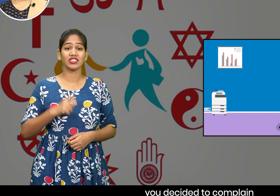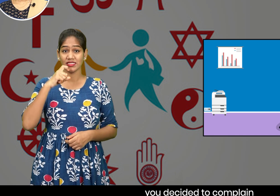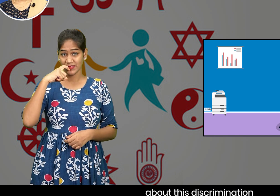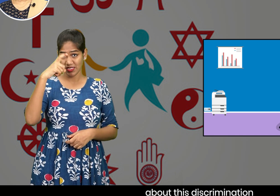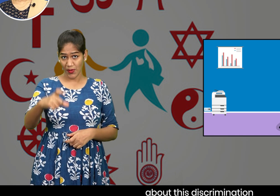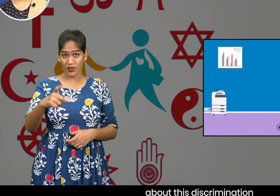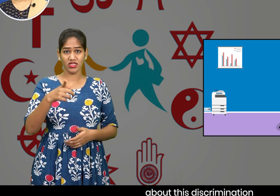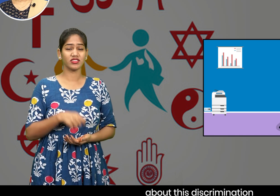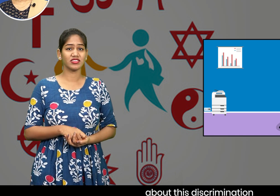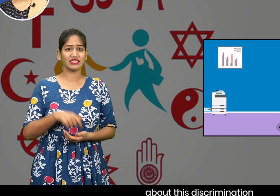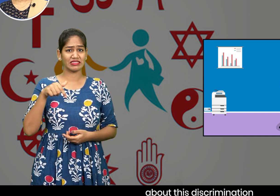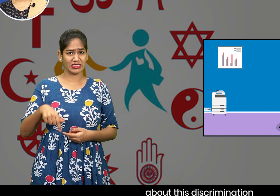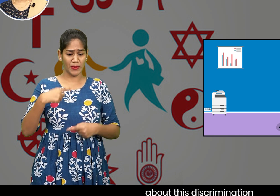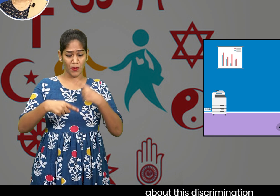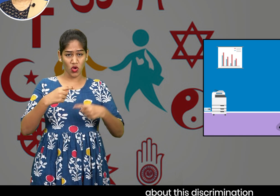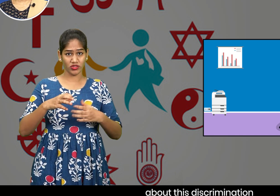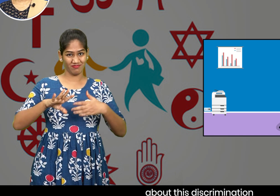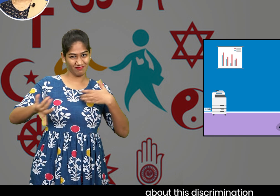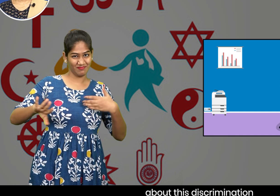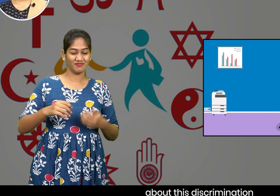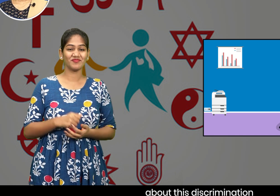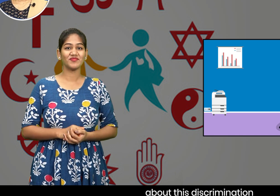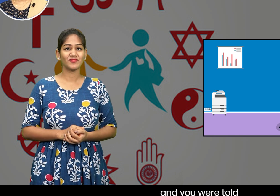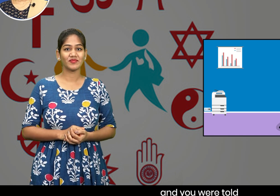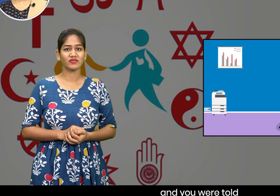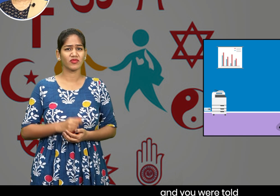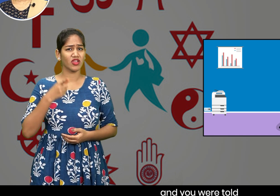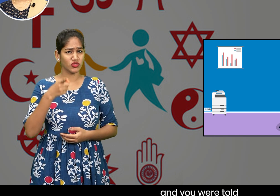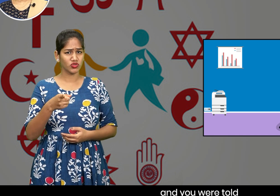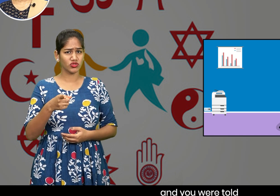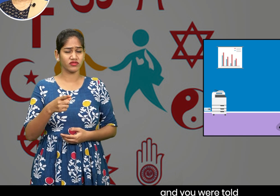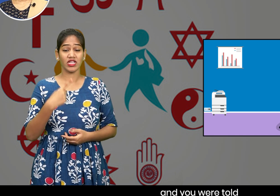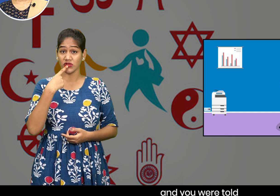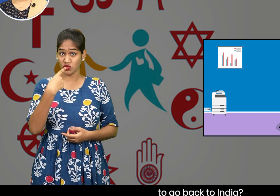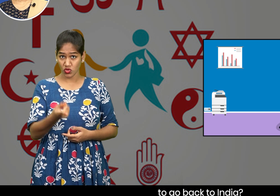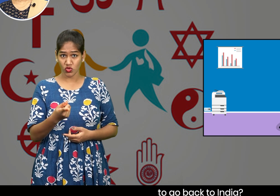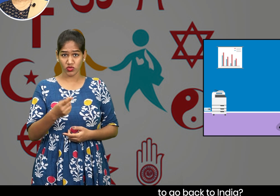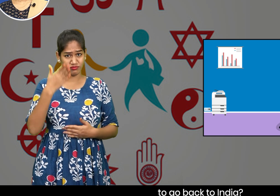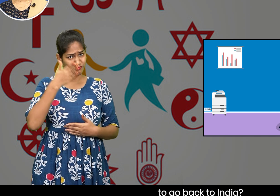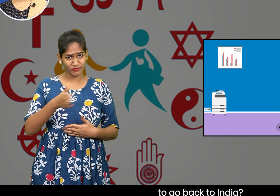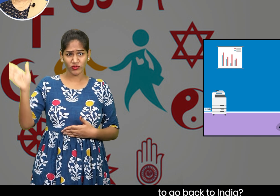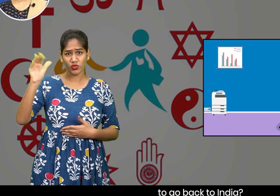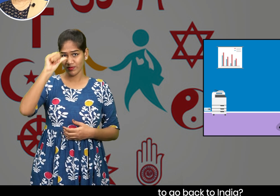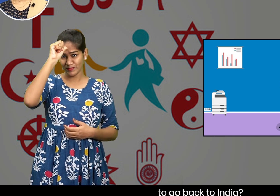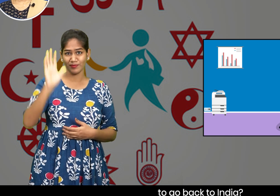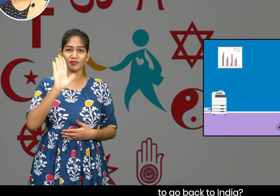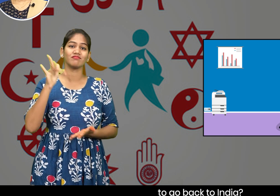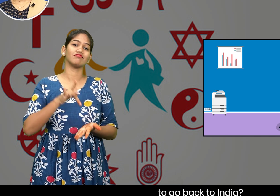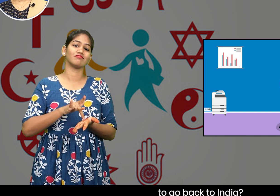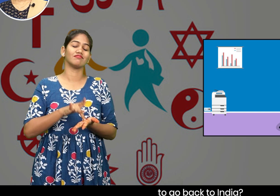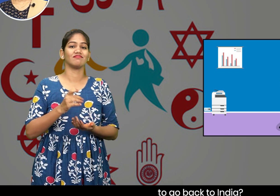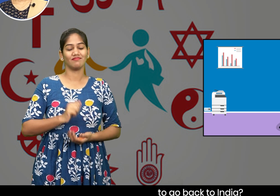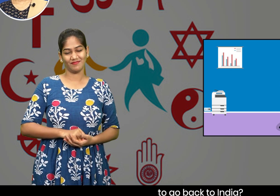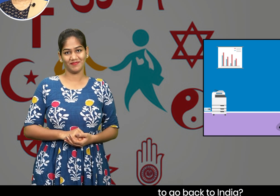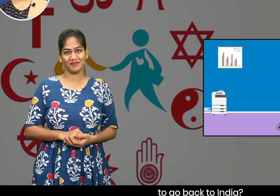complain about this discrimination and you were told to go back to India?